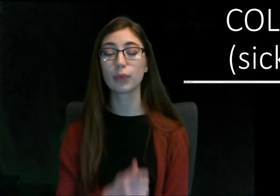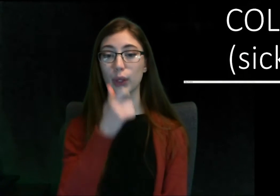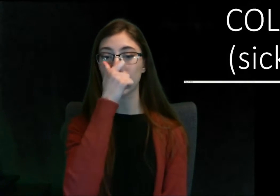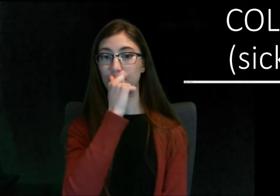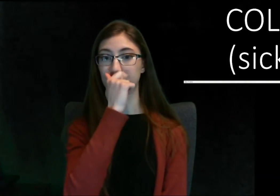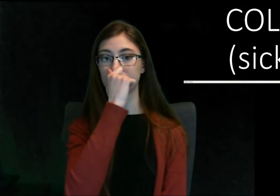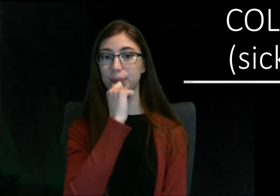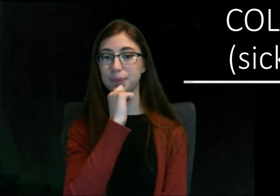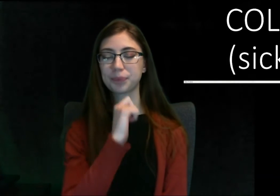Cold.